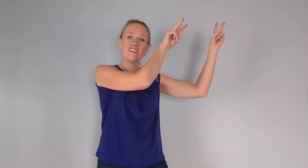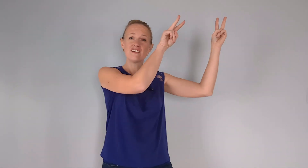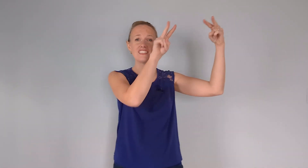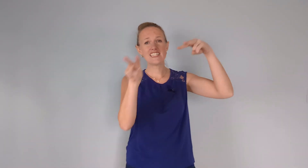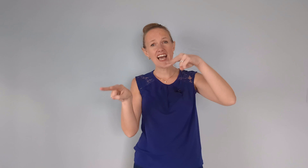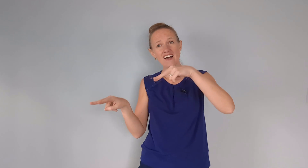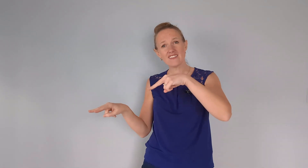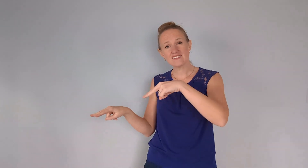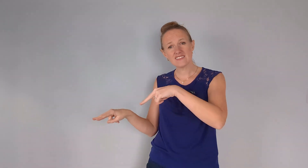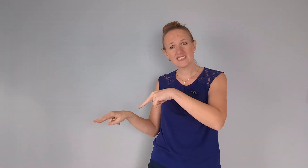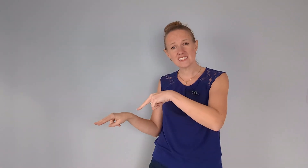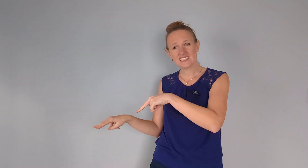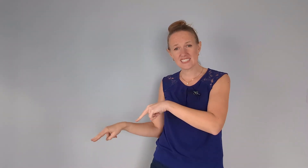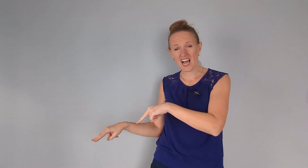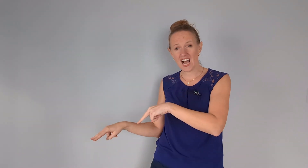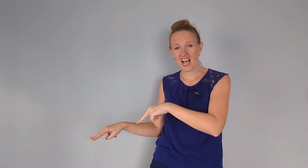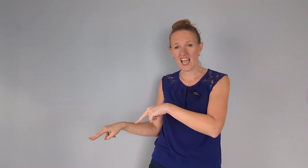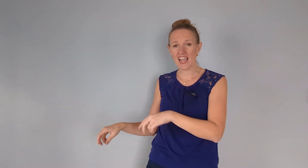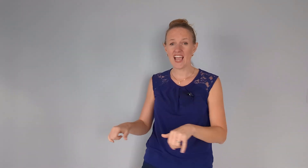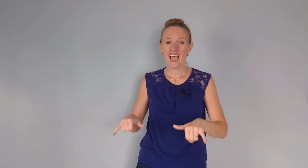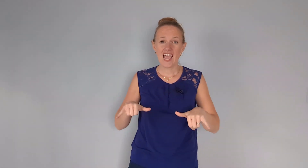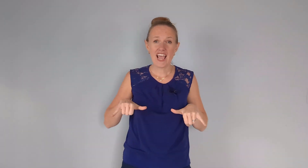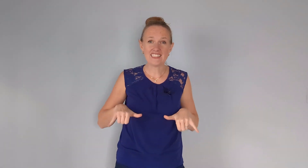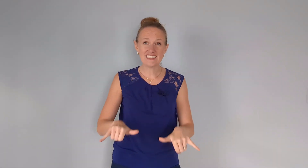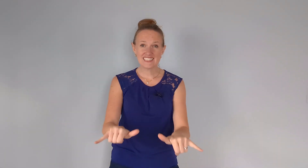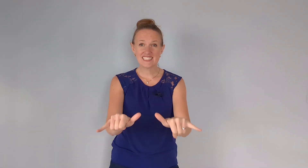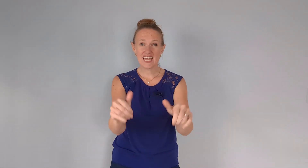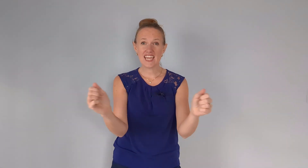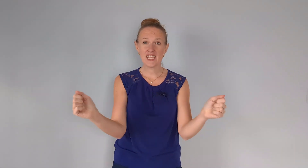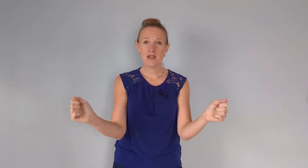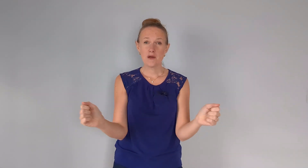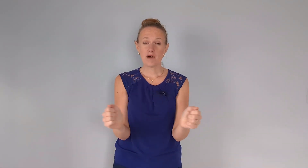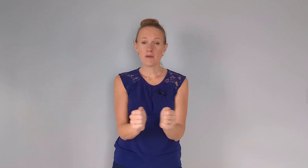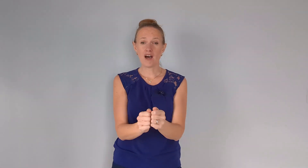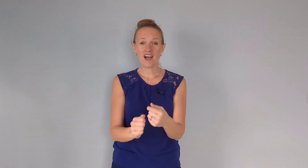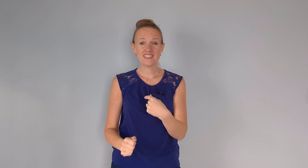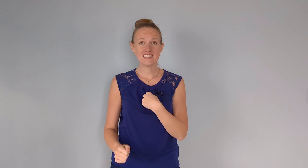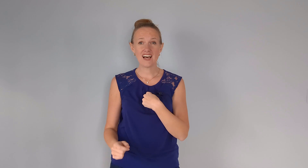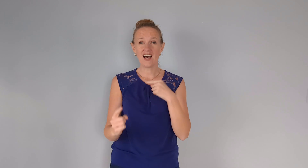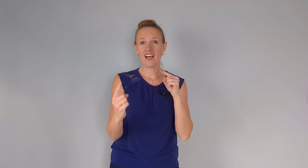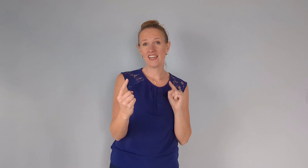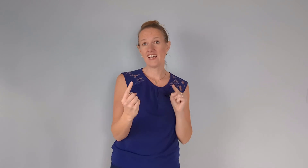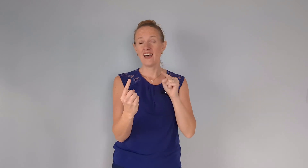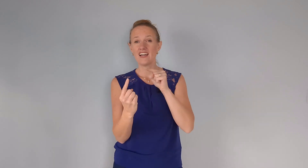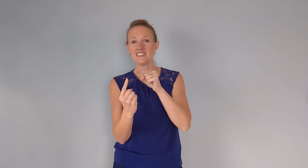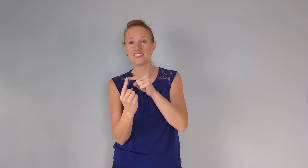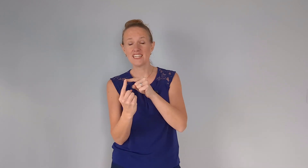Look down from the sky and stay by my side